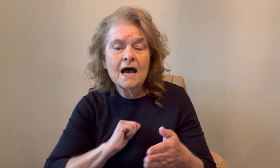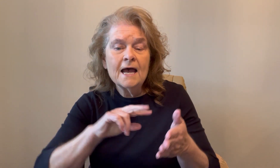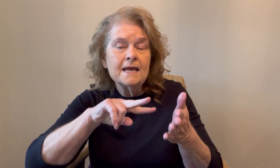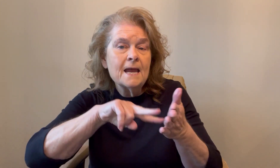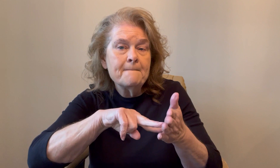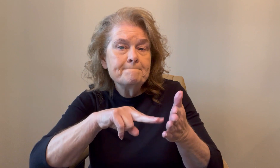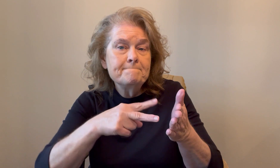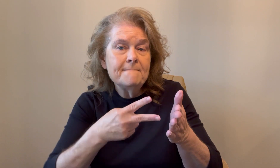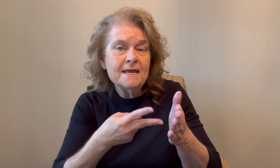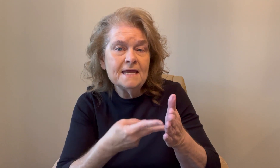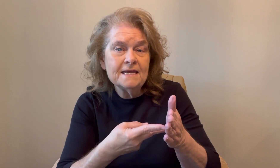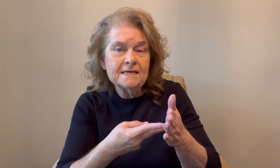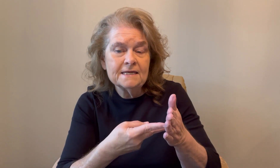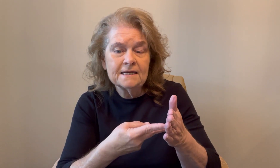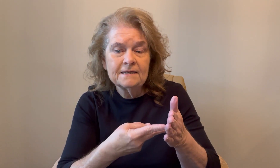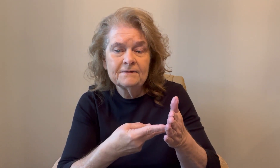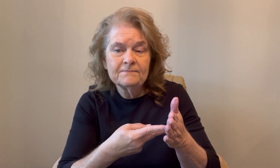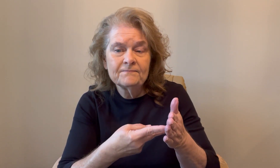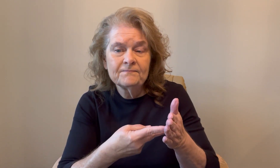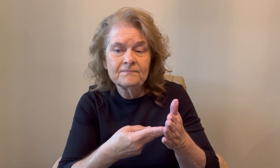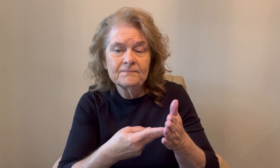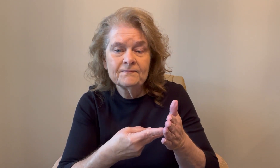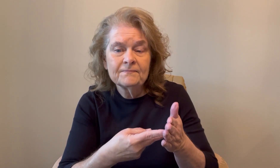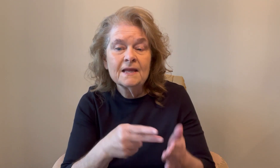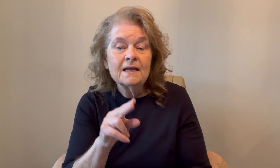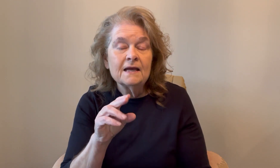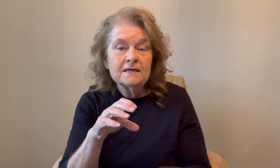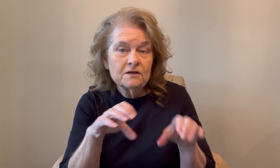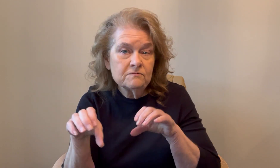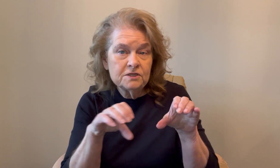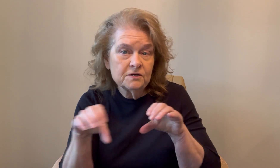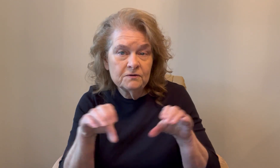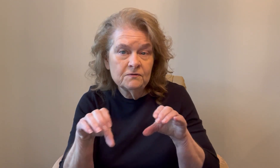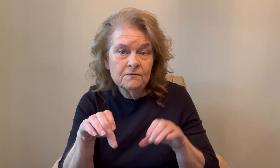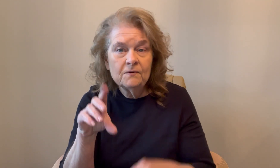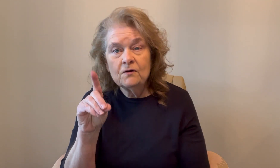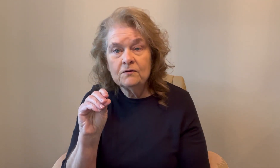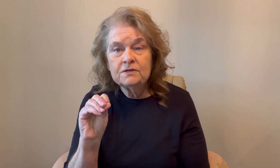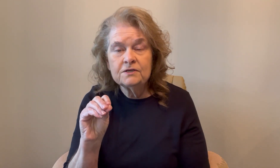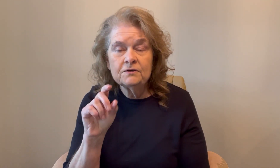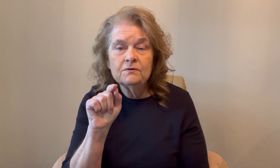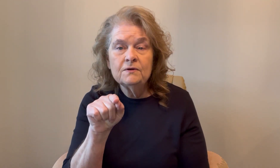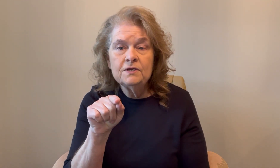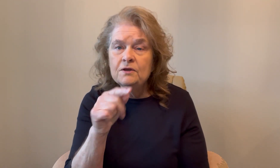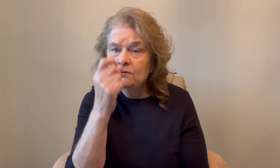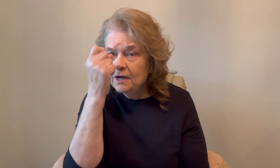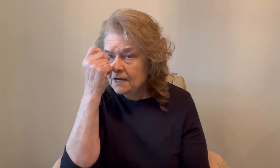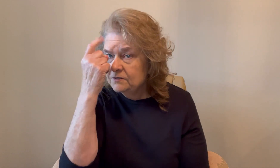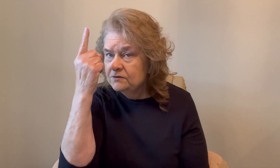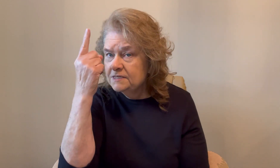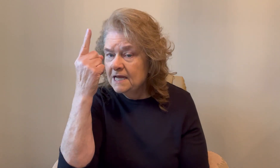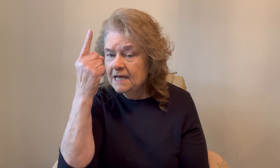I mean? So do you